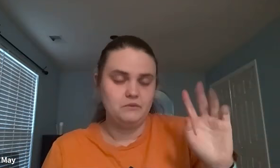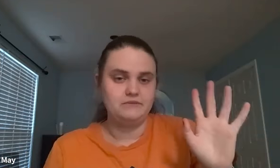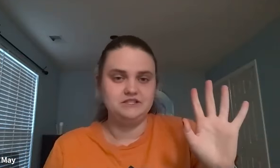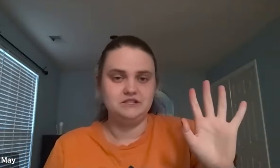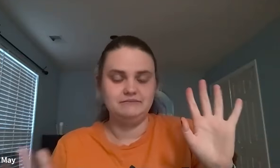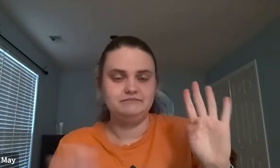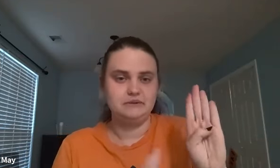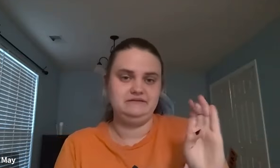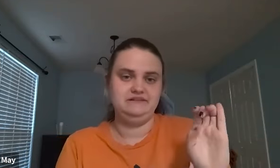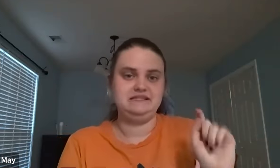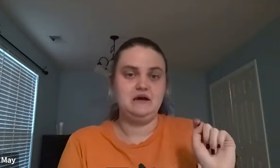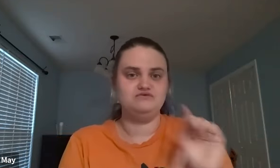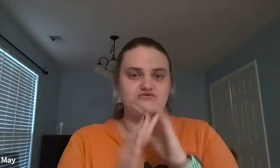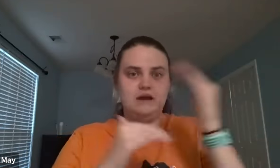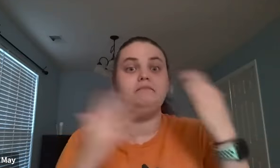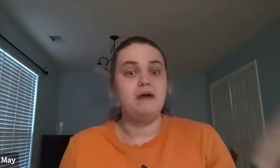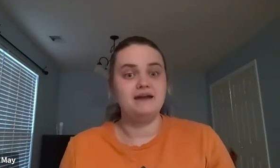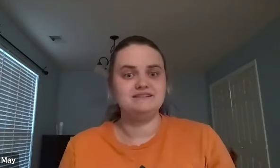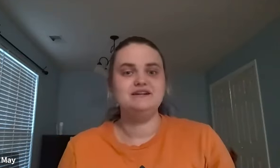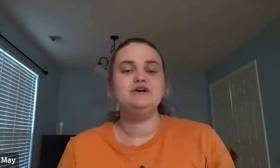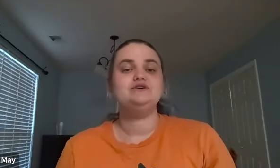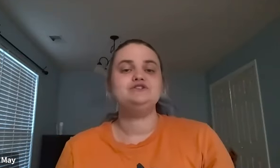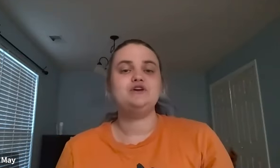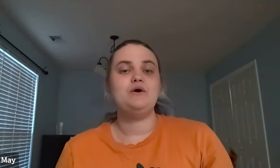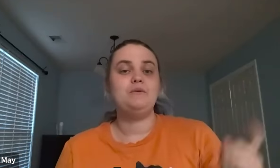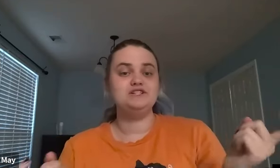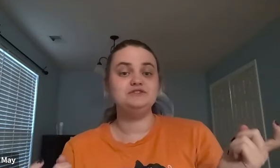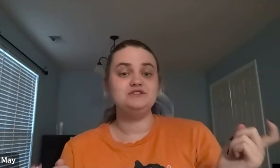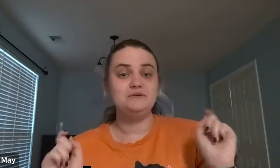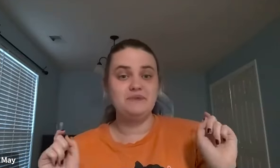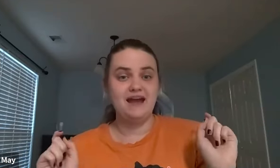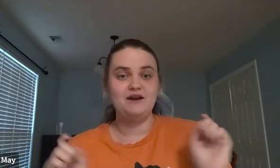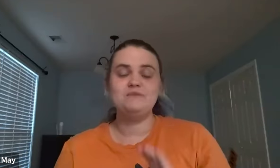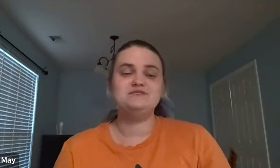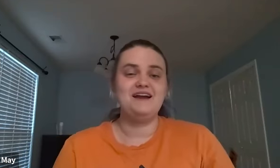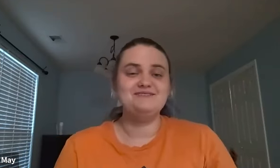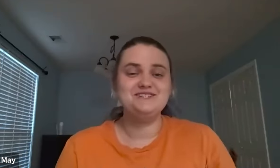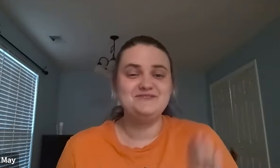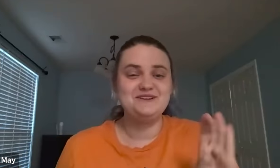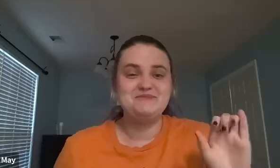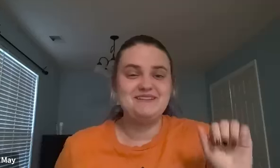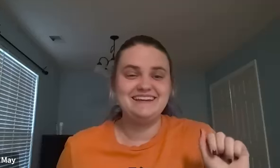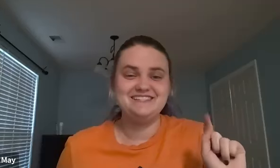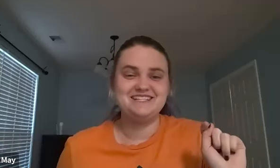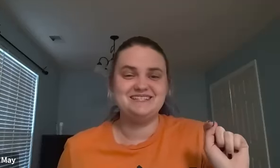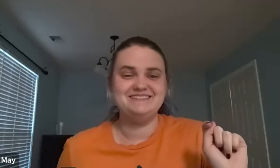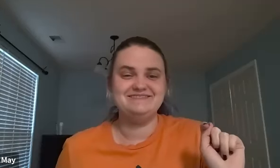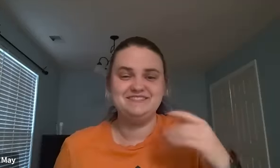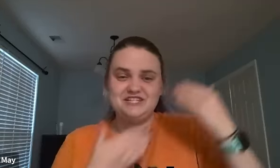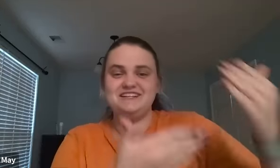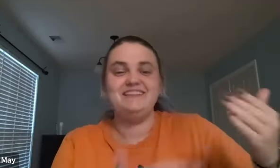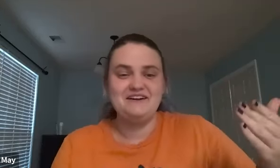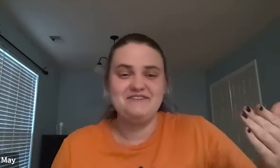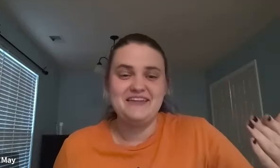to make sure I sound right. Bat. So what you'll do for bat, oh, I'm sorry. I was just finger spelling it just to clarify that I was